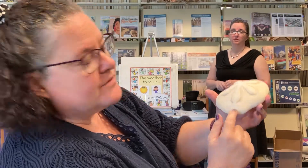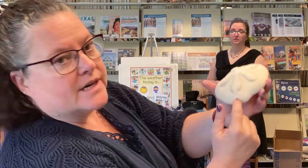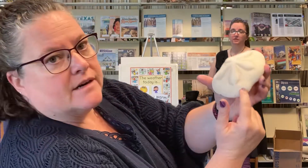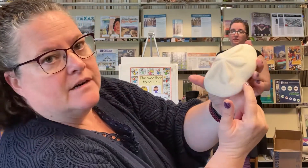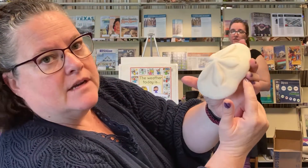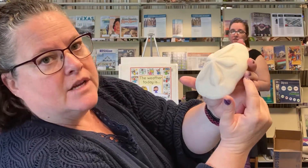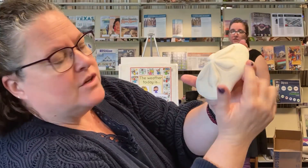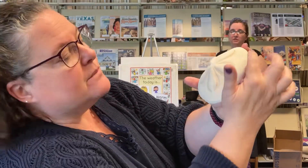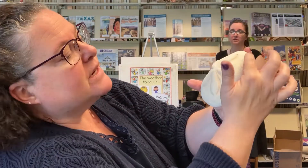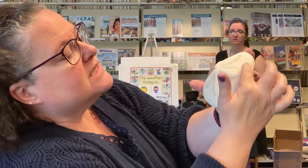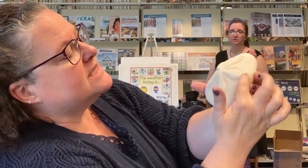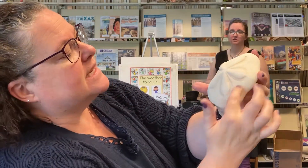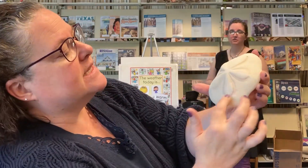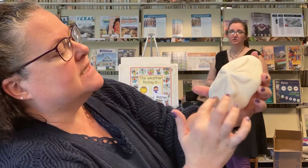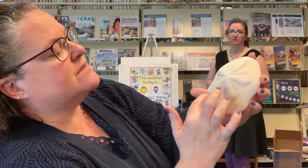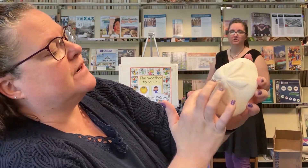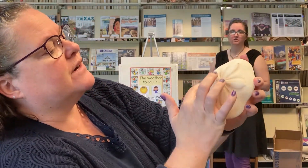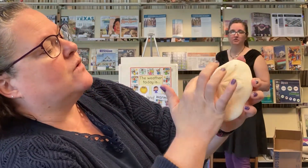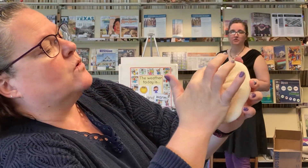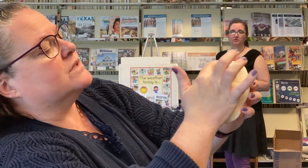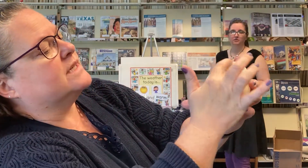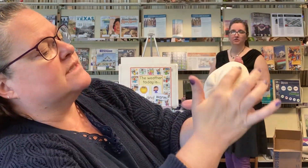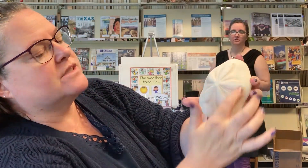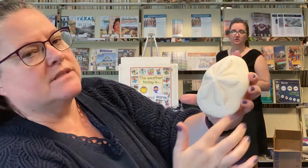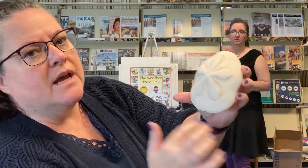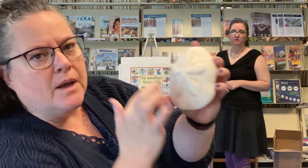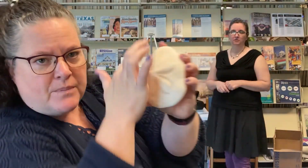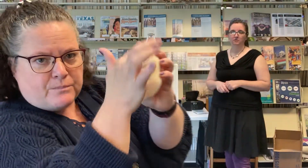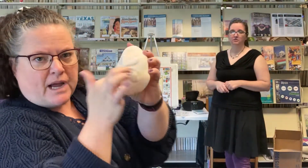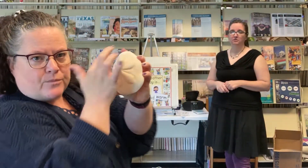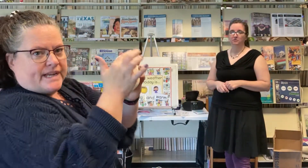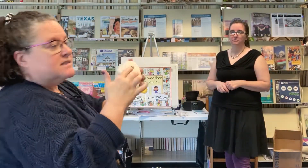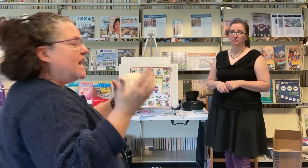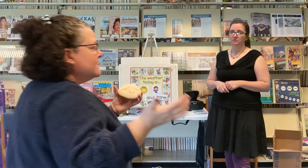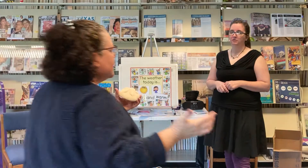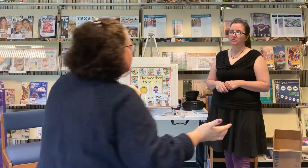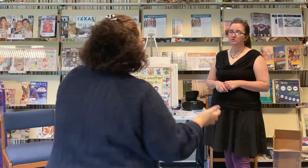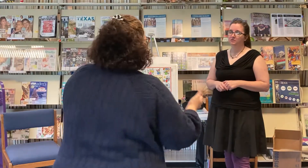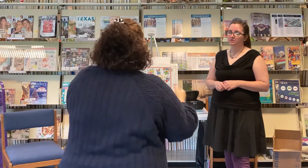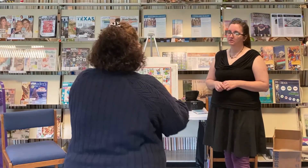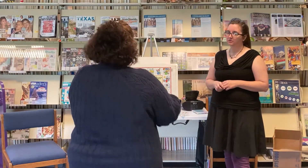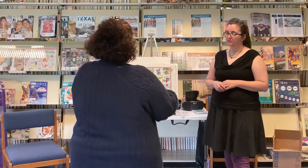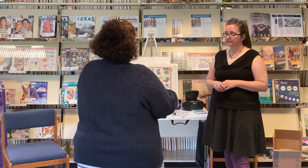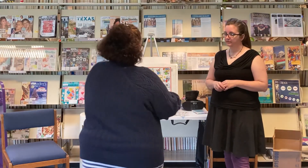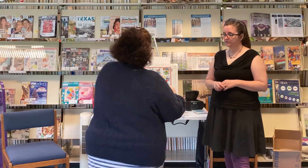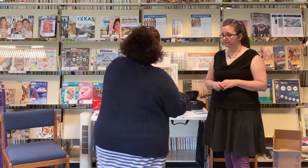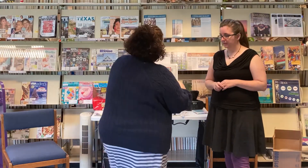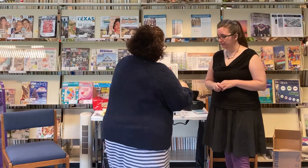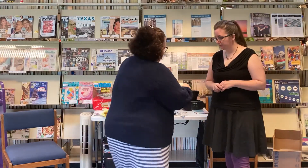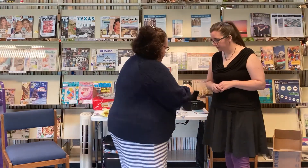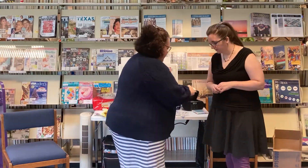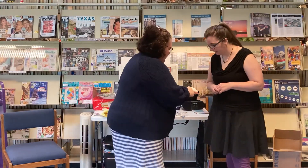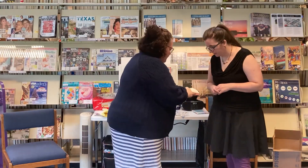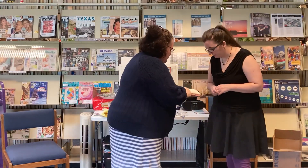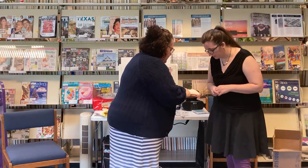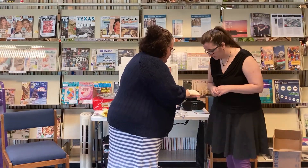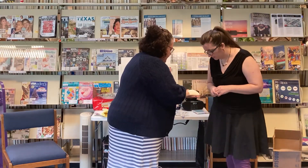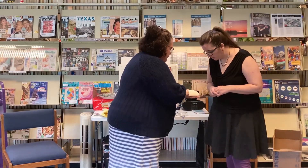there. You can barely see it because it's very old and it just, but by rings, kind of like a tree. Okay, cool. I didn't you can tell that. How old it is by the